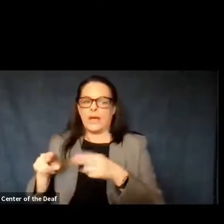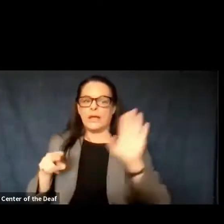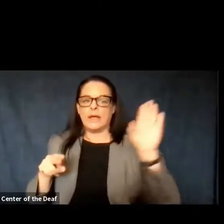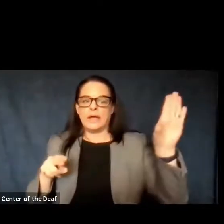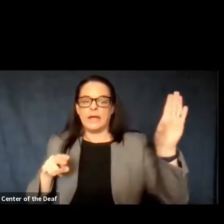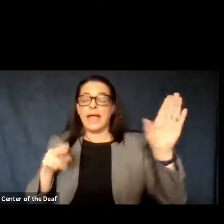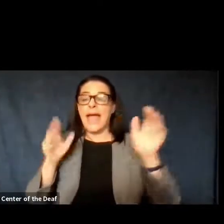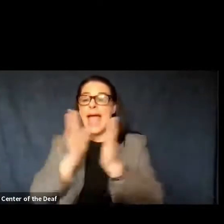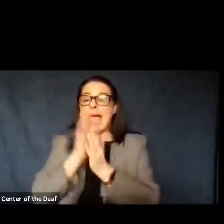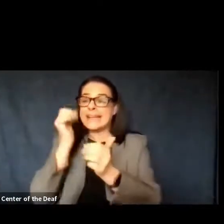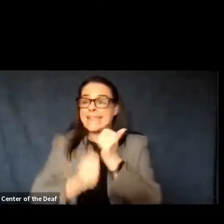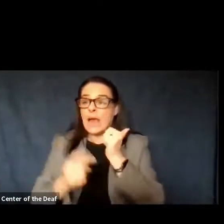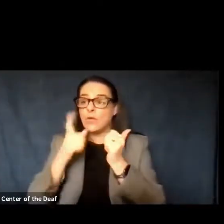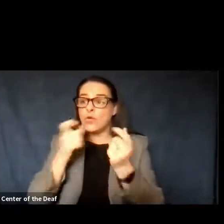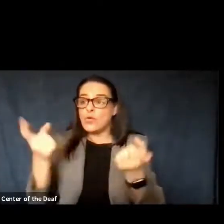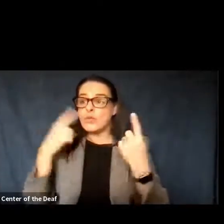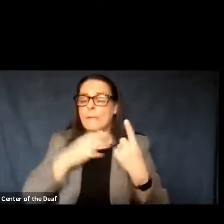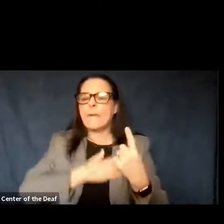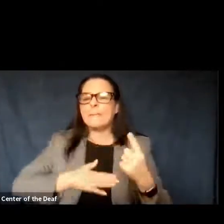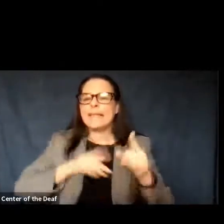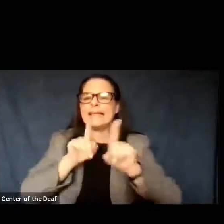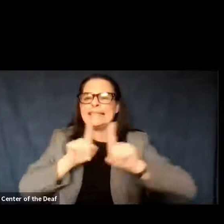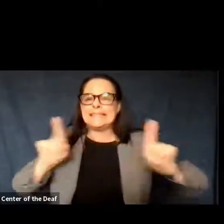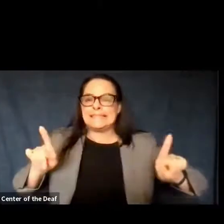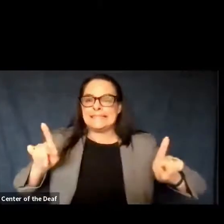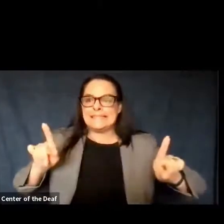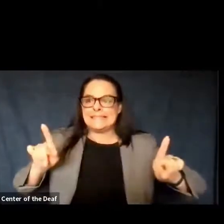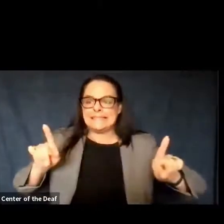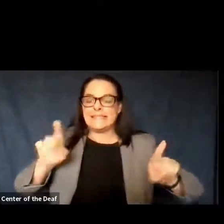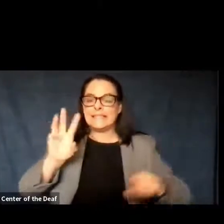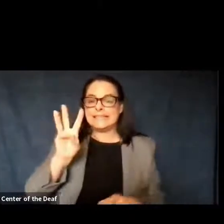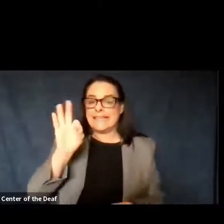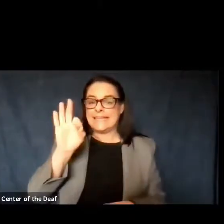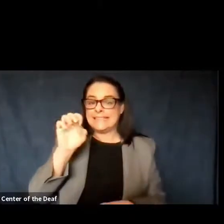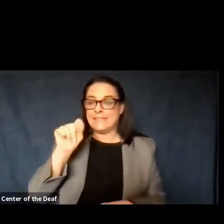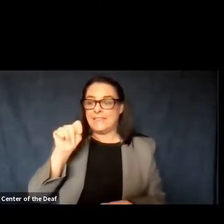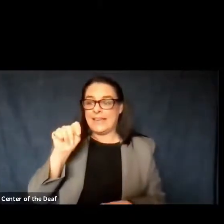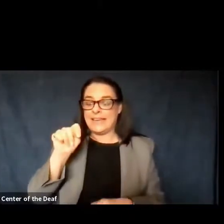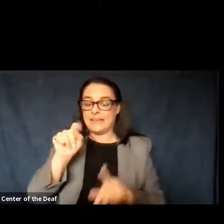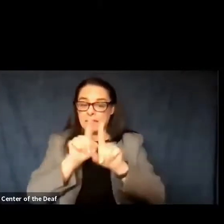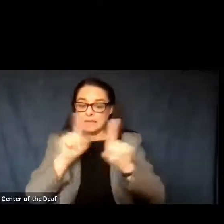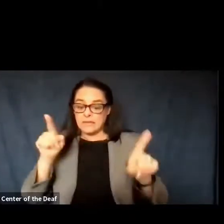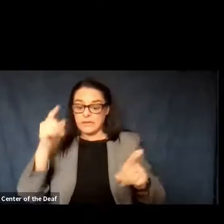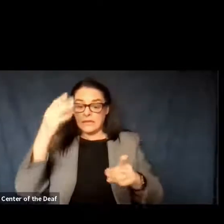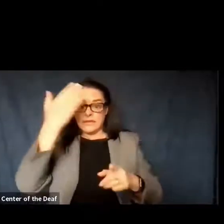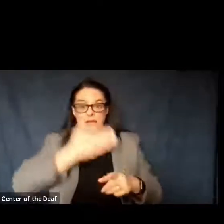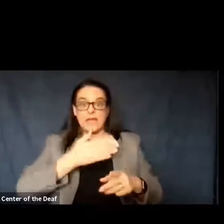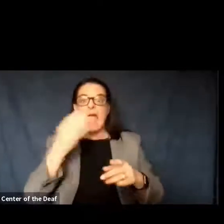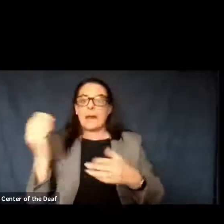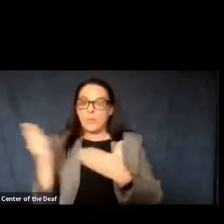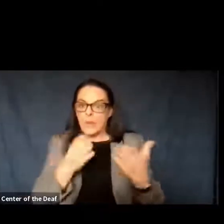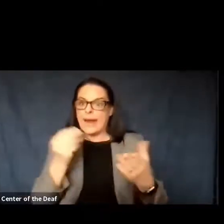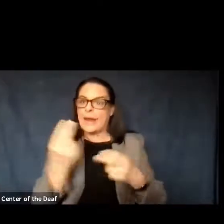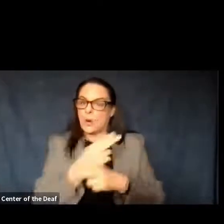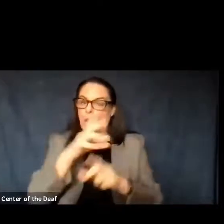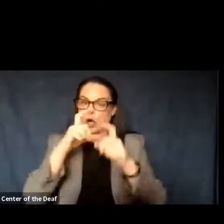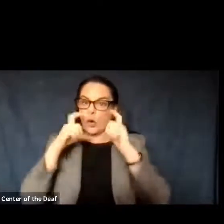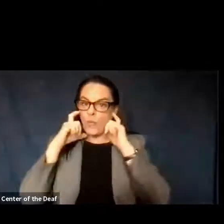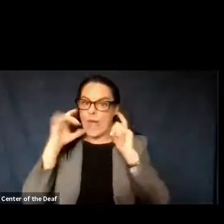coming to please socially distance, keep 6 feet from you and the people in front and behind you, and bring your mask and wear your mask as well. Thank